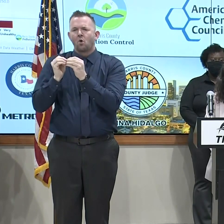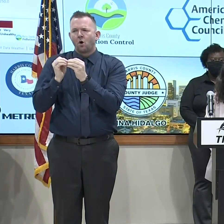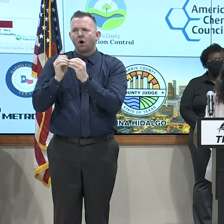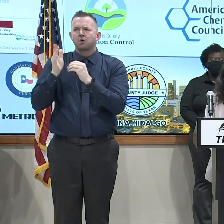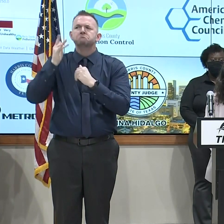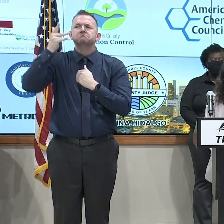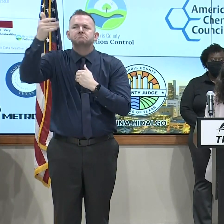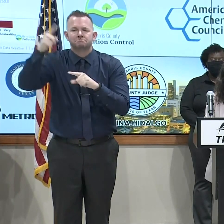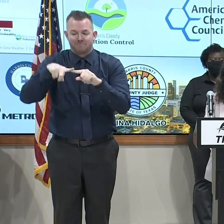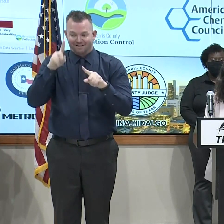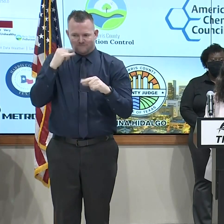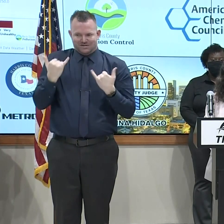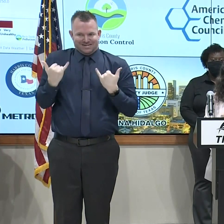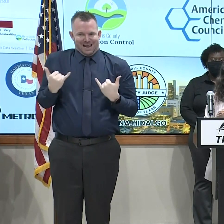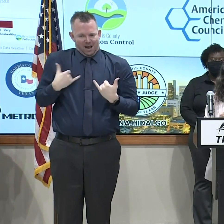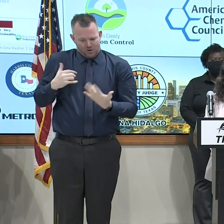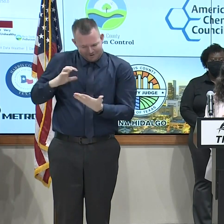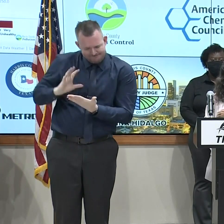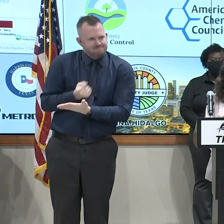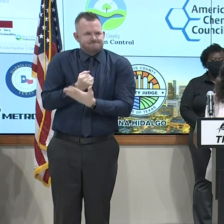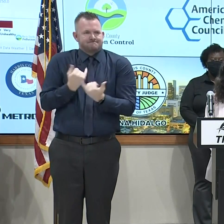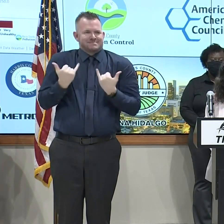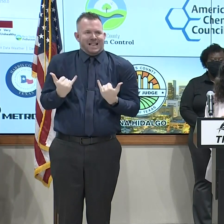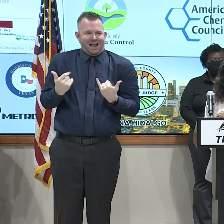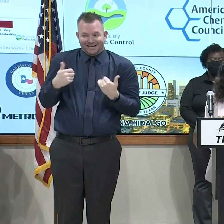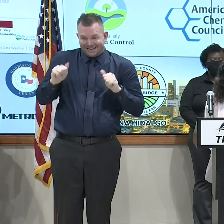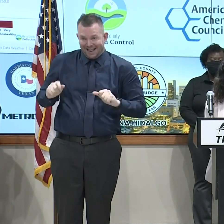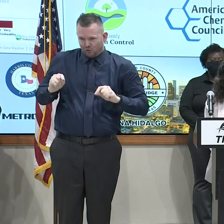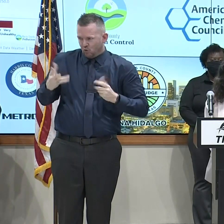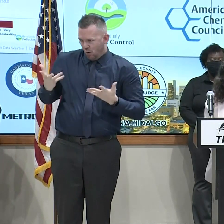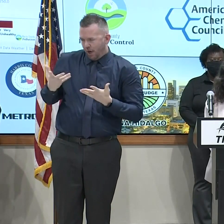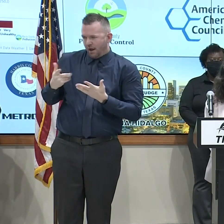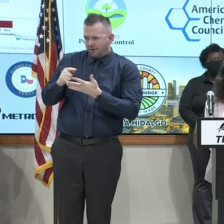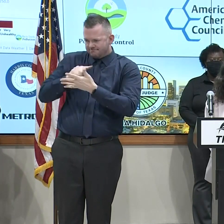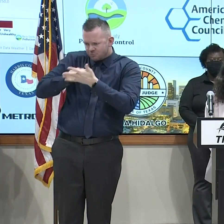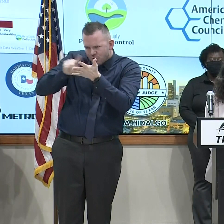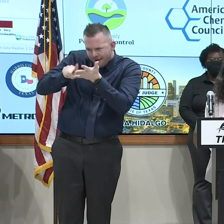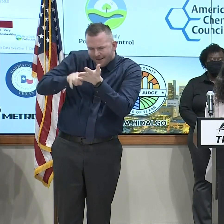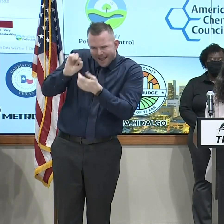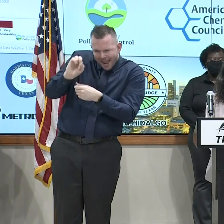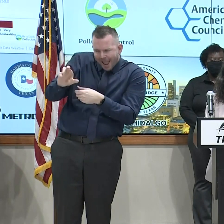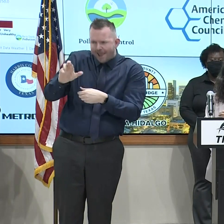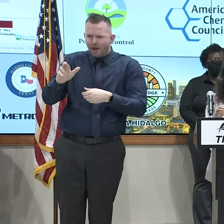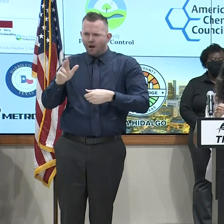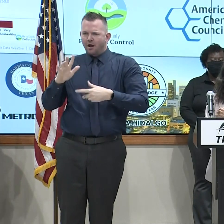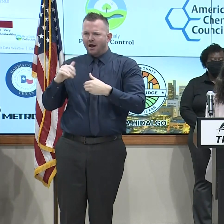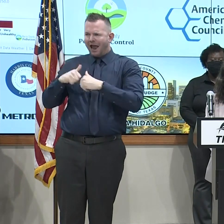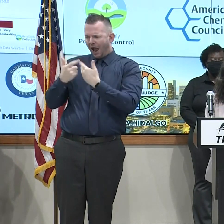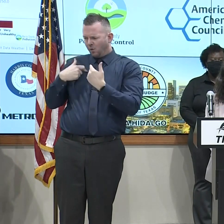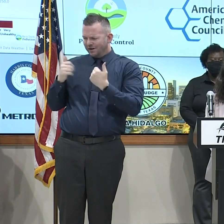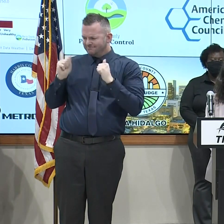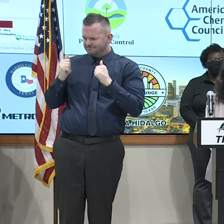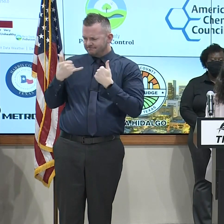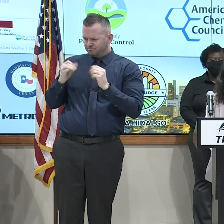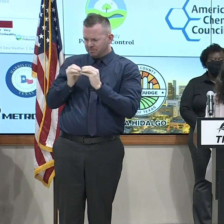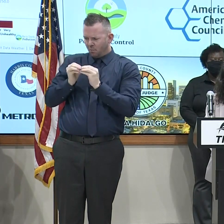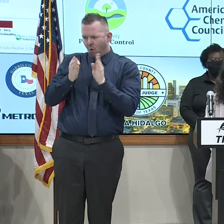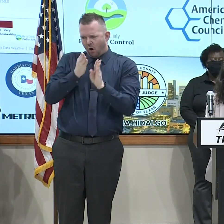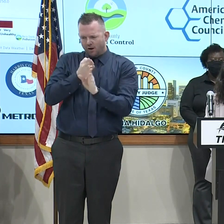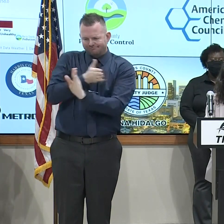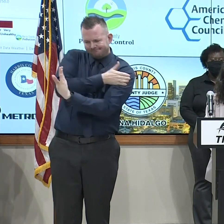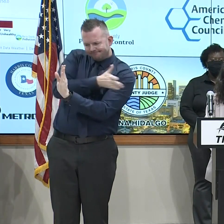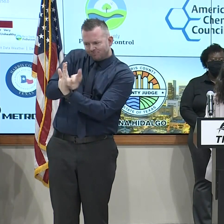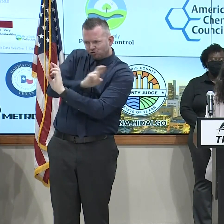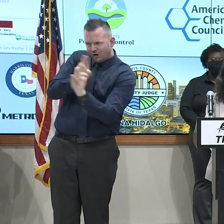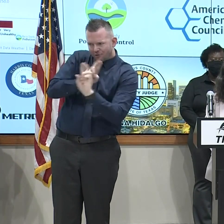air from day to day and be proactive and ahead of the game when it comes to identifying what currently is in our